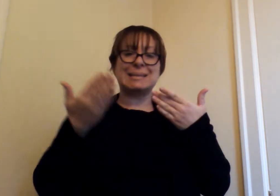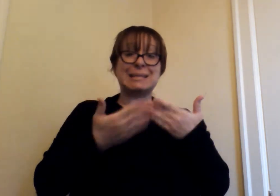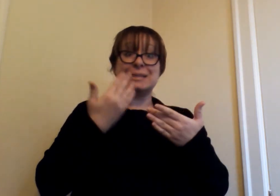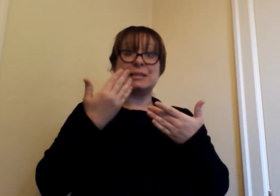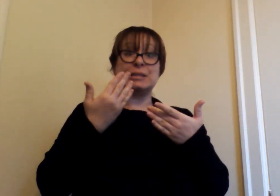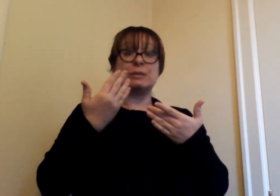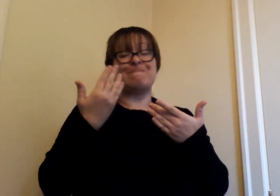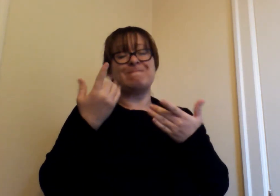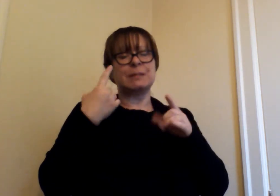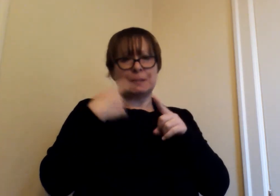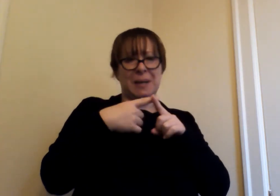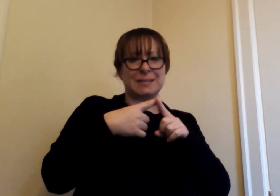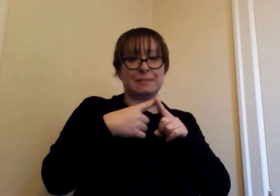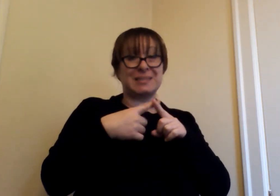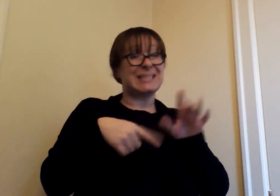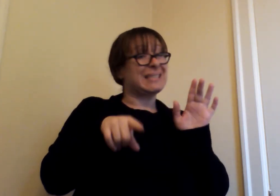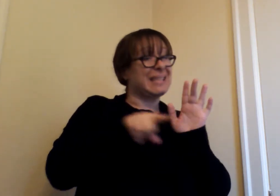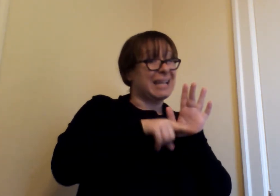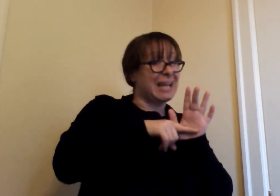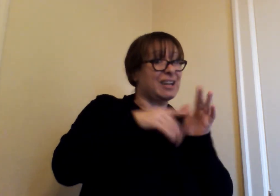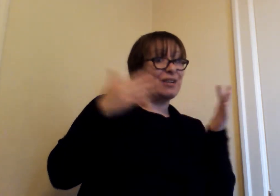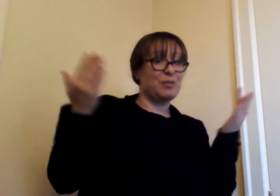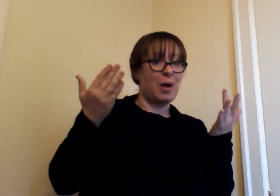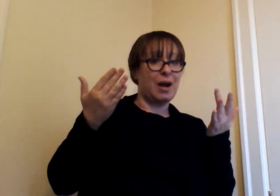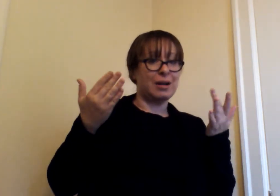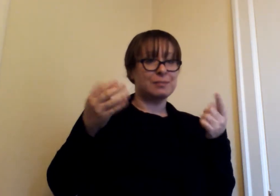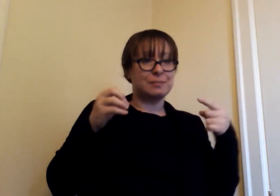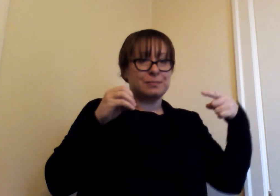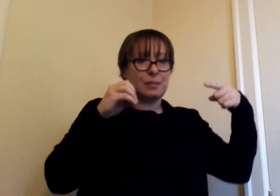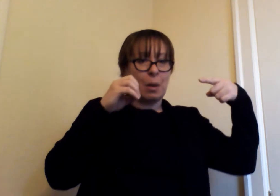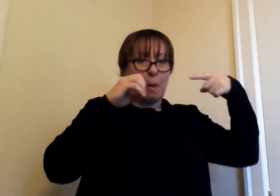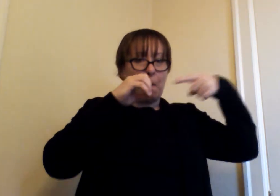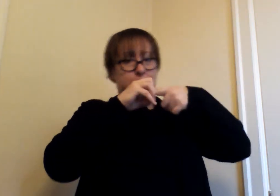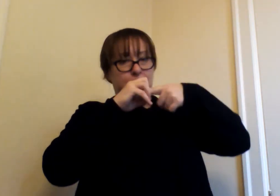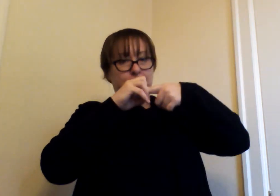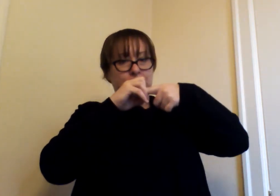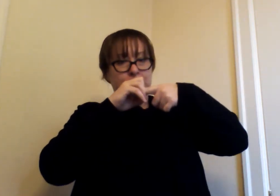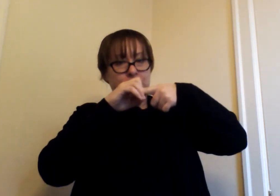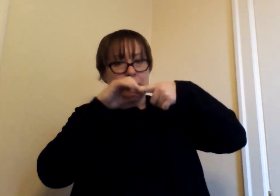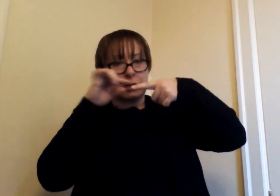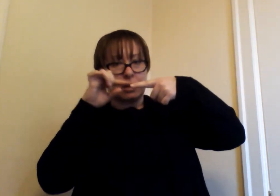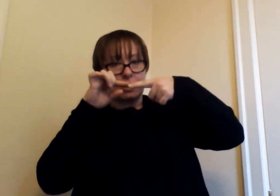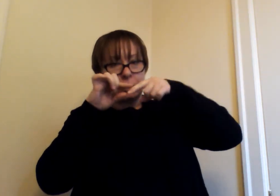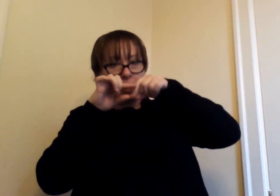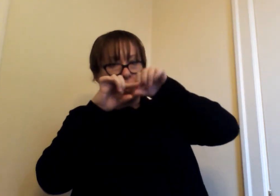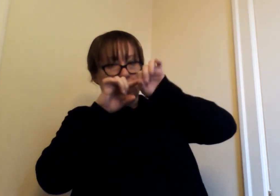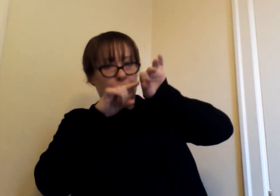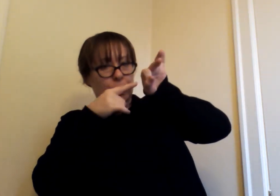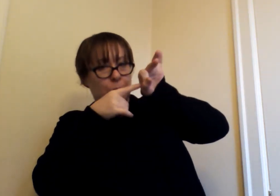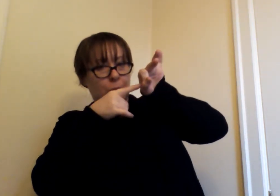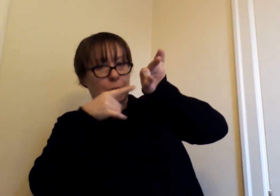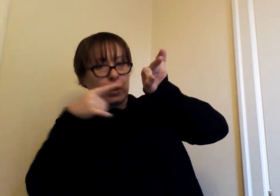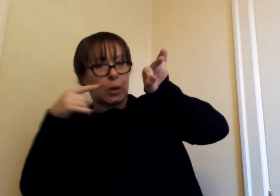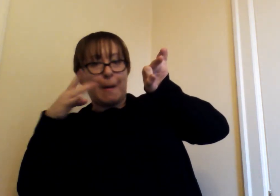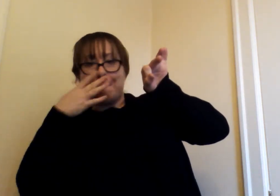can cause the red blood cells to lyse. While it appeared to the healthcare professional that this blood draw was successful,